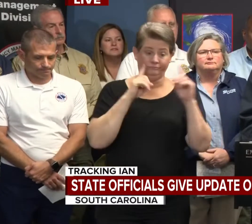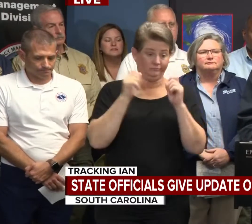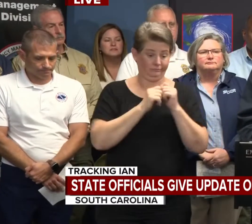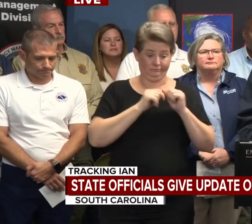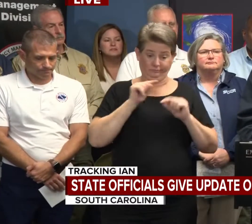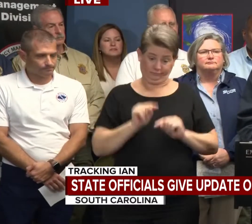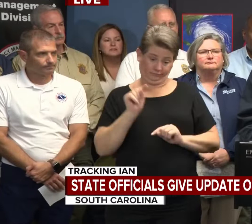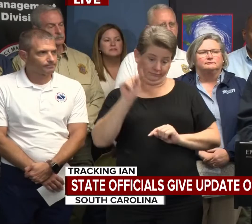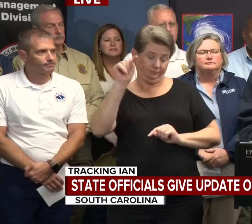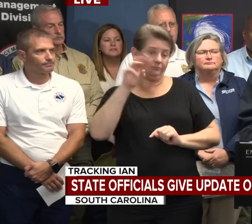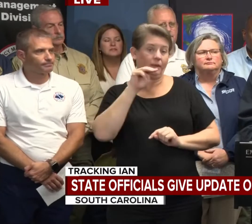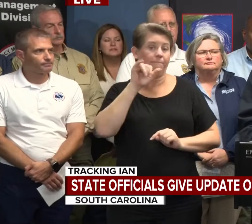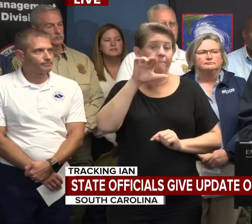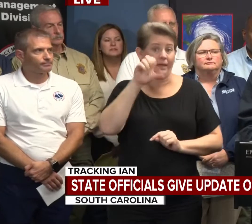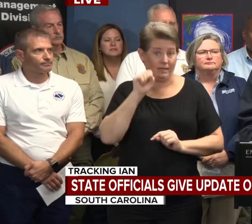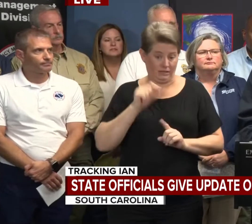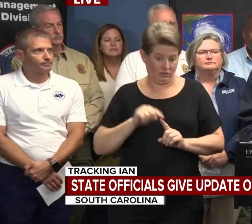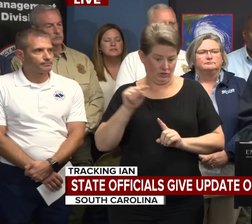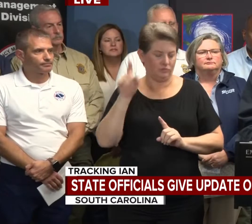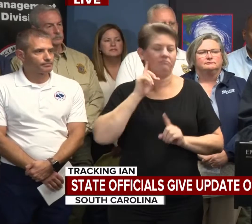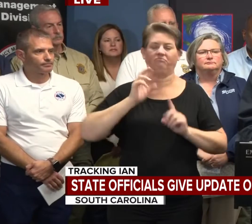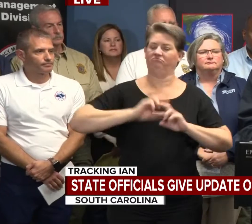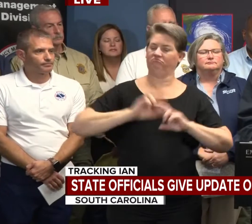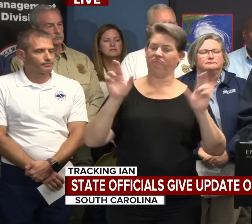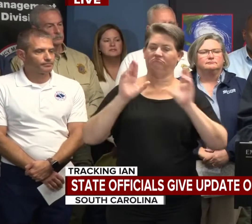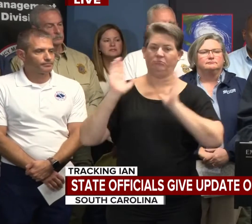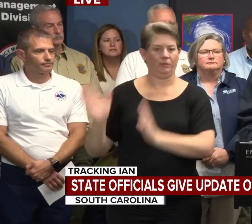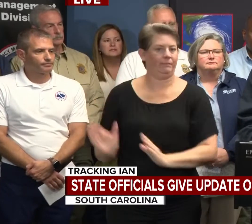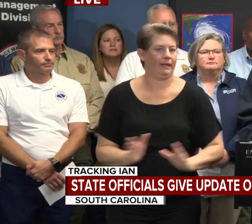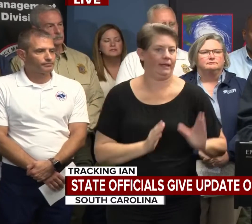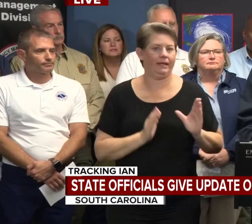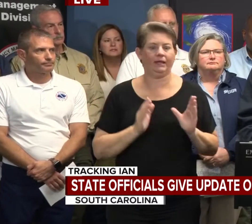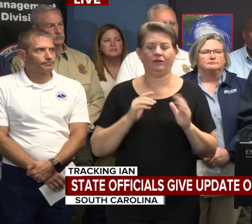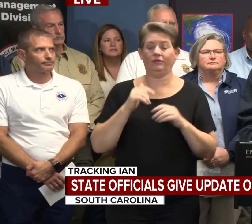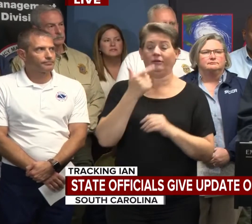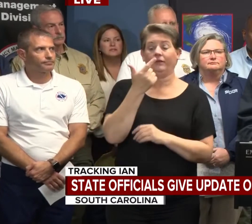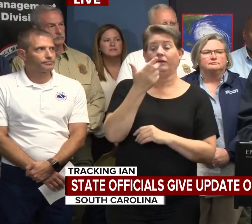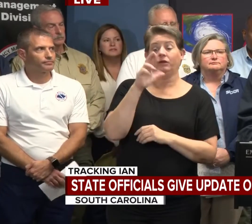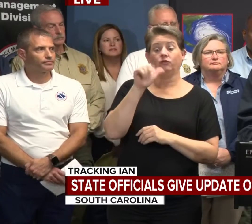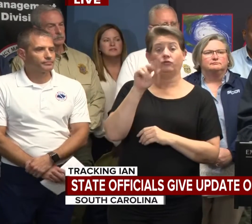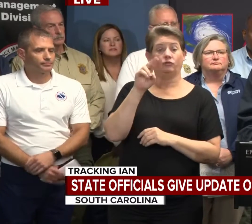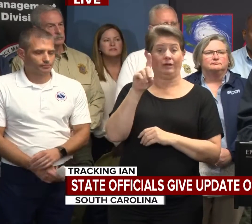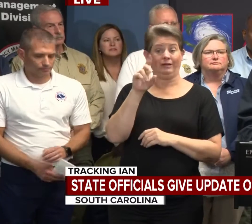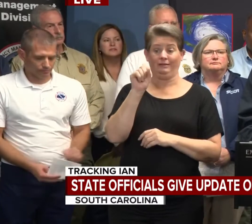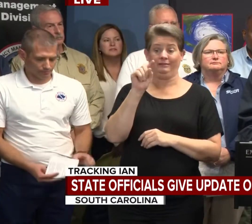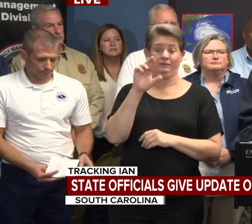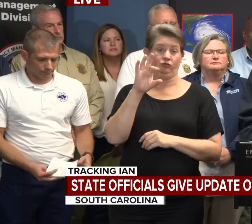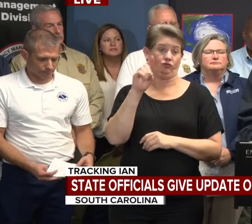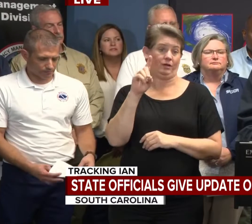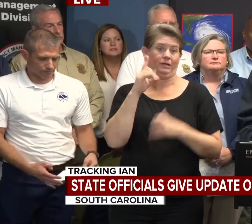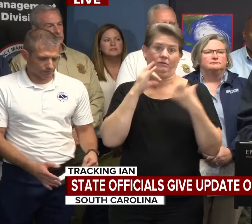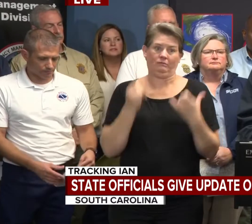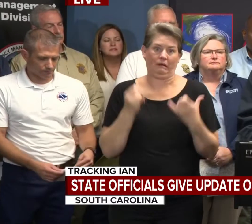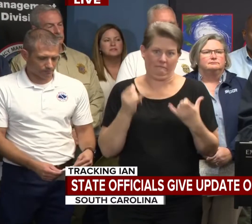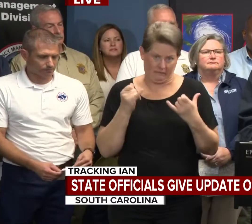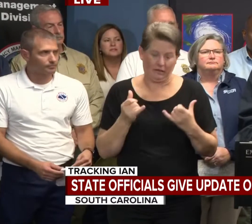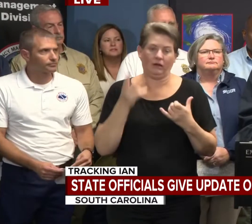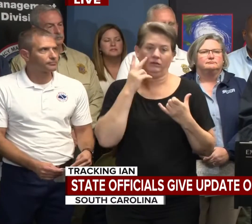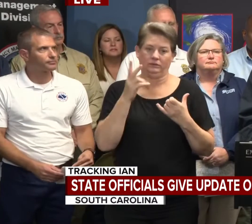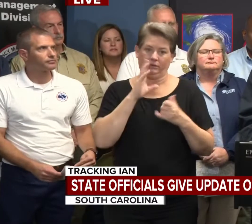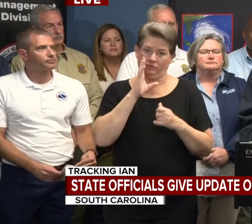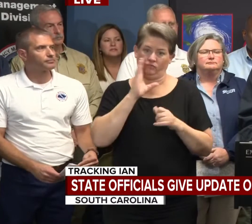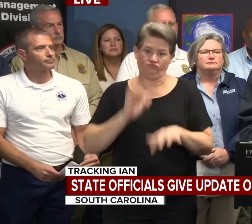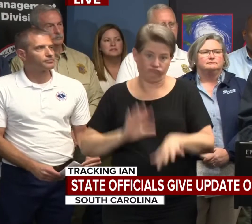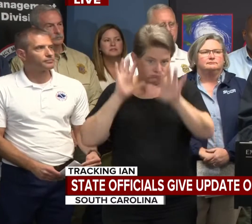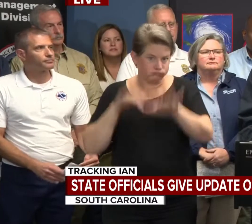in those areas, and they are well prepared. The Grand Strand, particularly right now, is seeing very rough